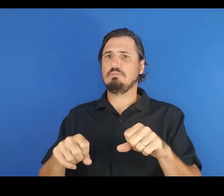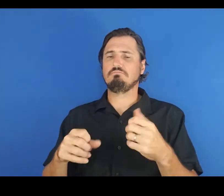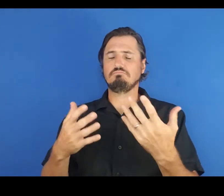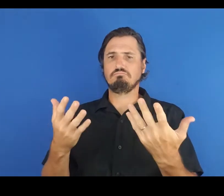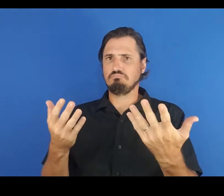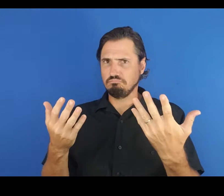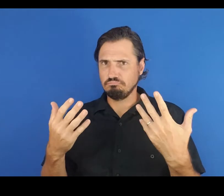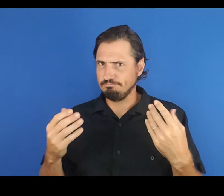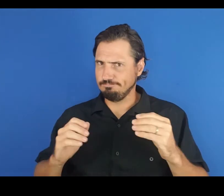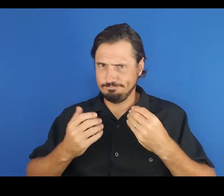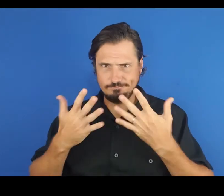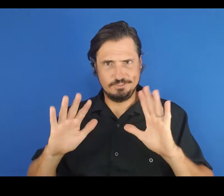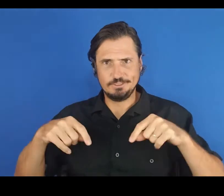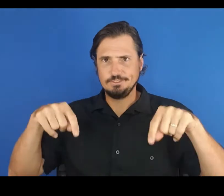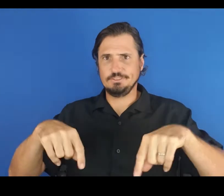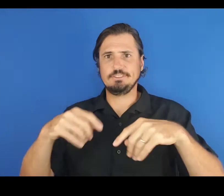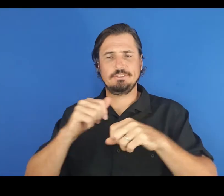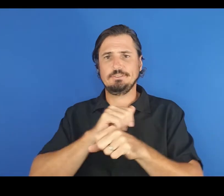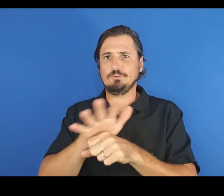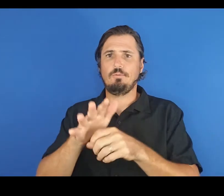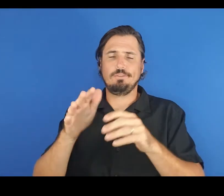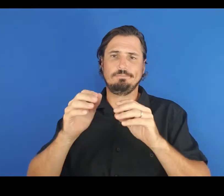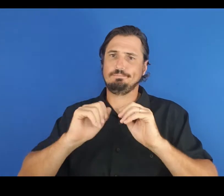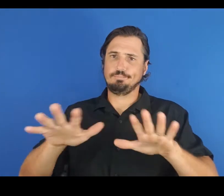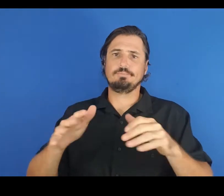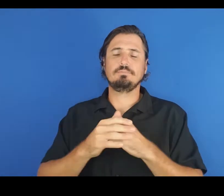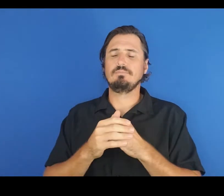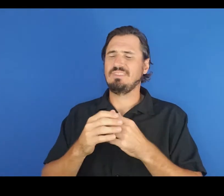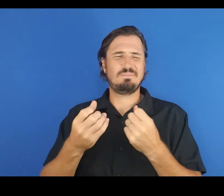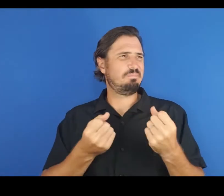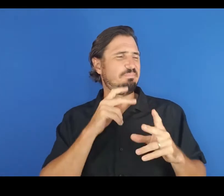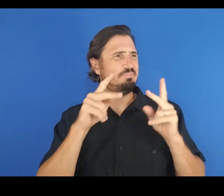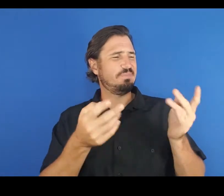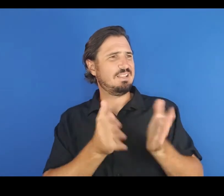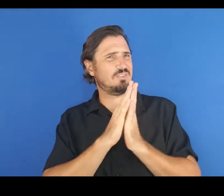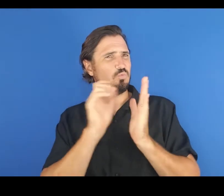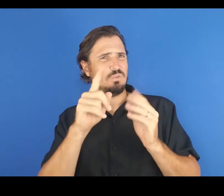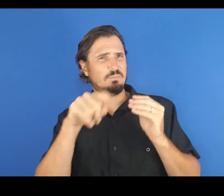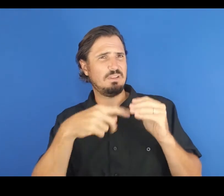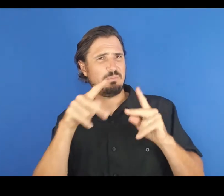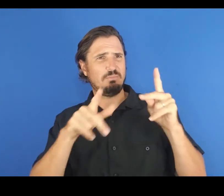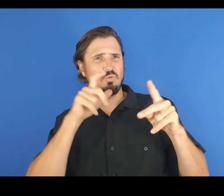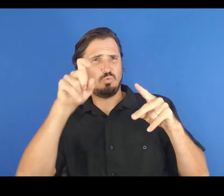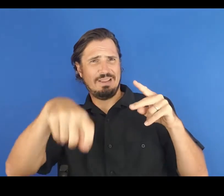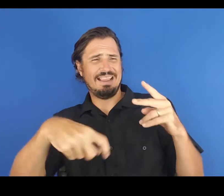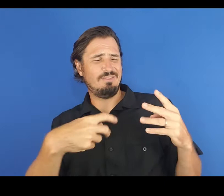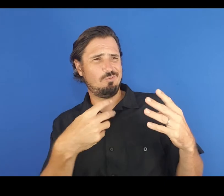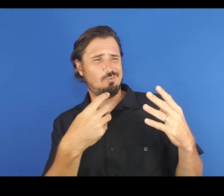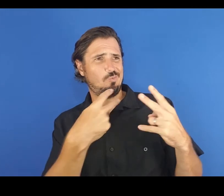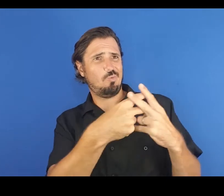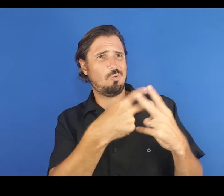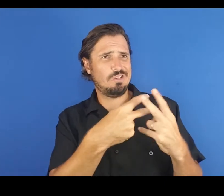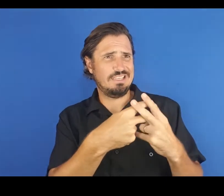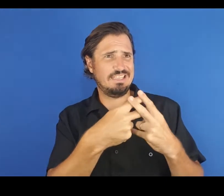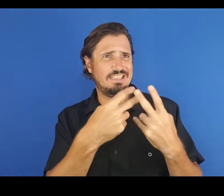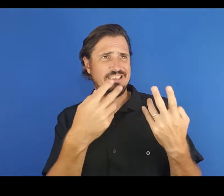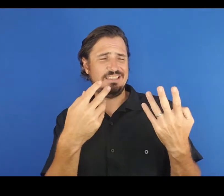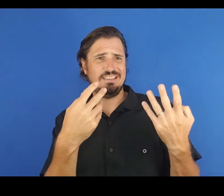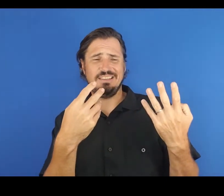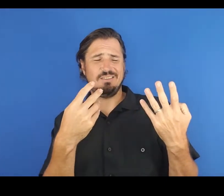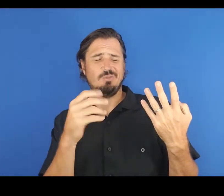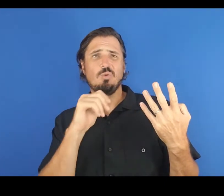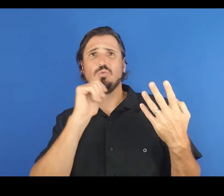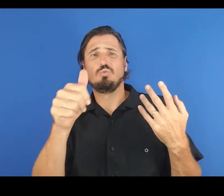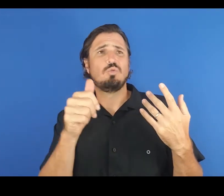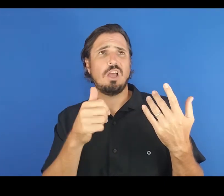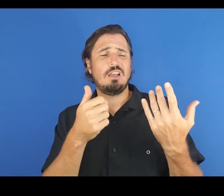this pandemic. We've been getting lots of questions about people who are in health-directed quarantine or who refuse to cooperate